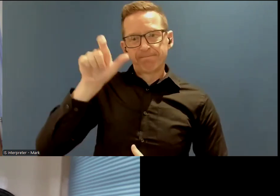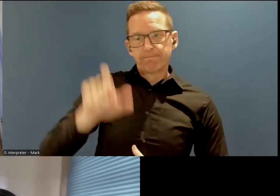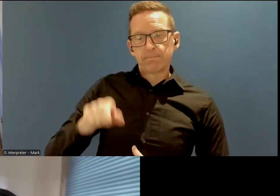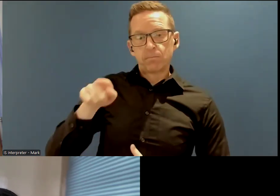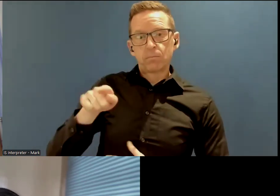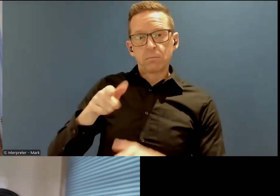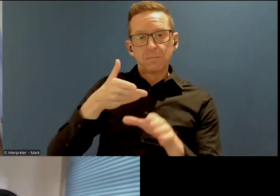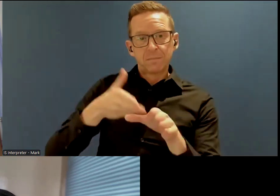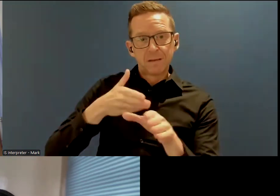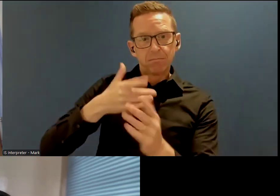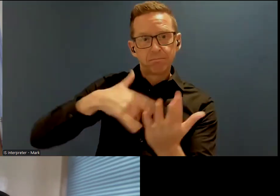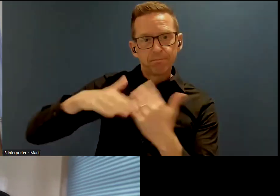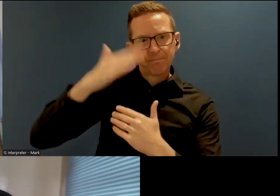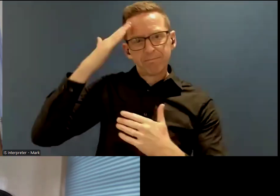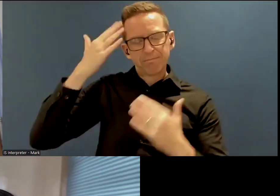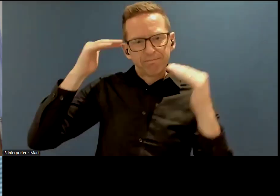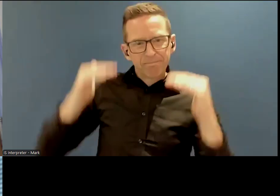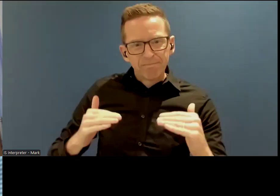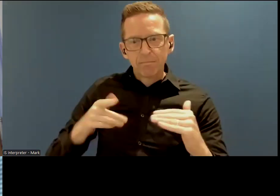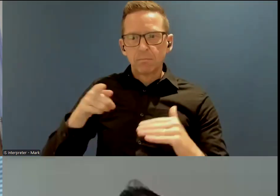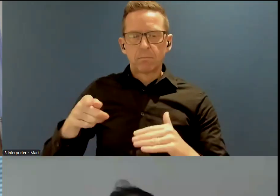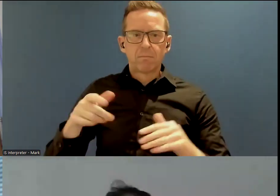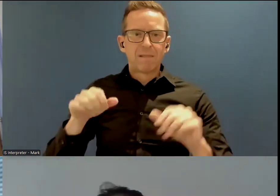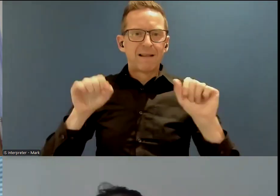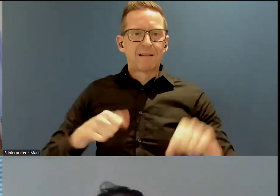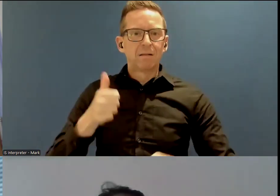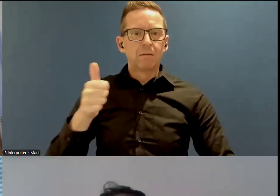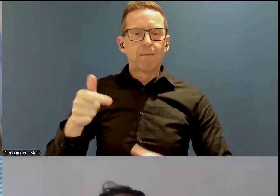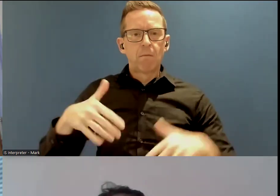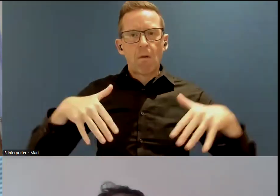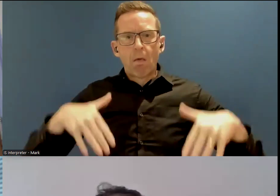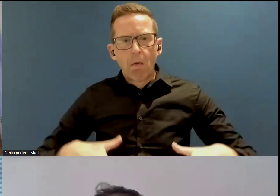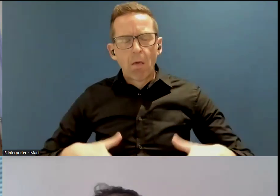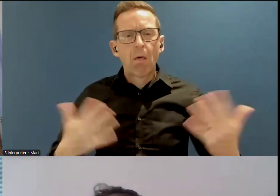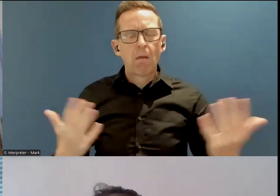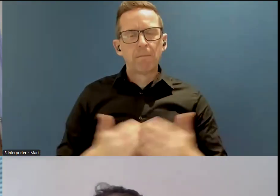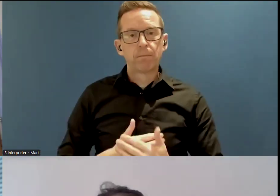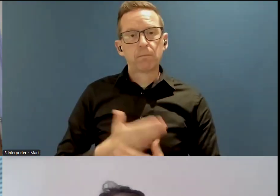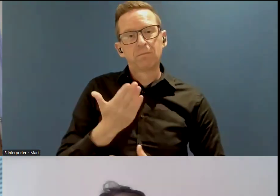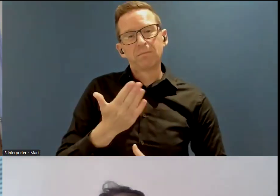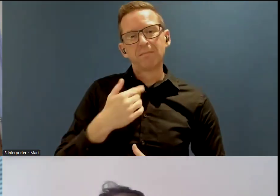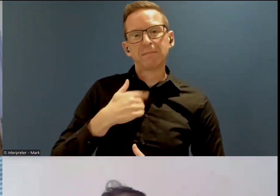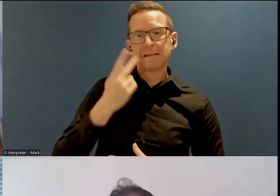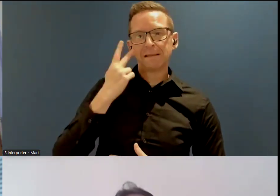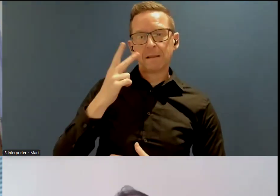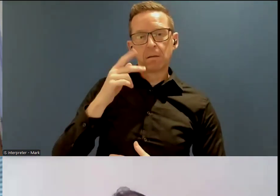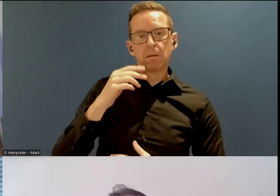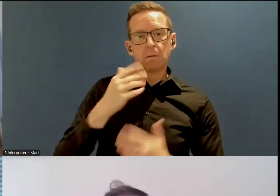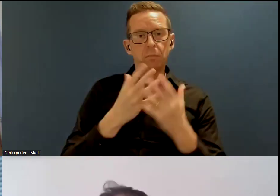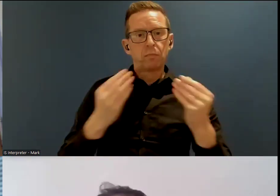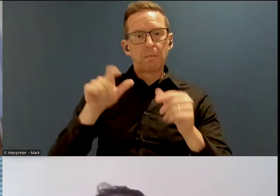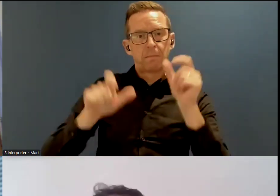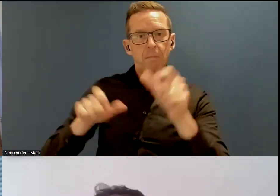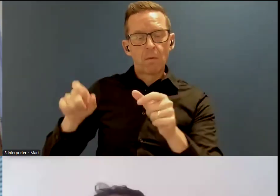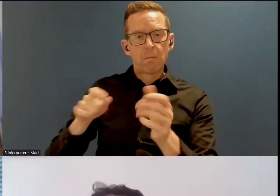themselves experience isolation. And so it's no surprise that often the movement of persons with psychosocial disabilities also feels